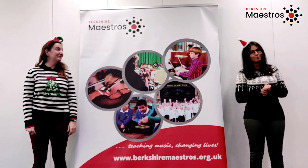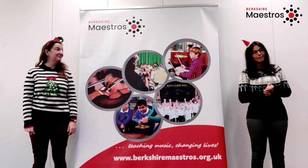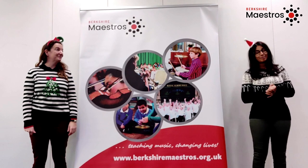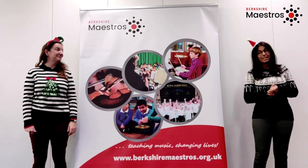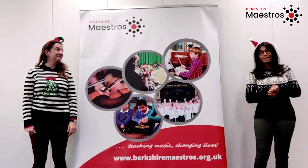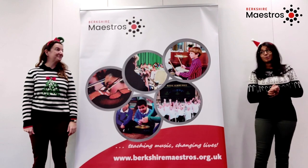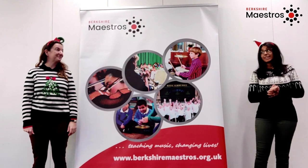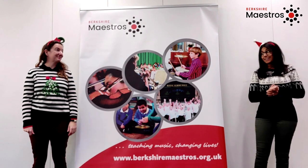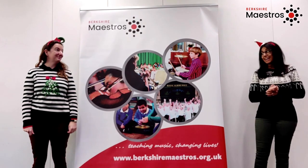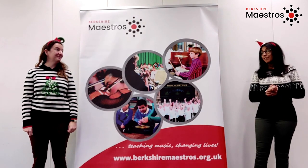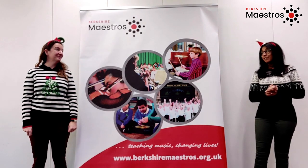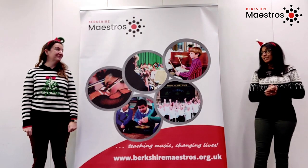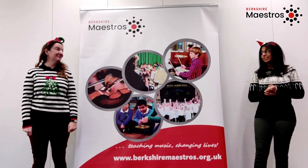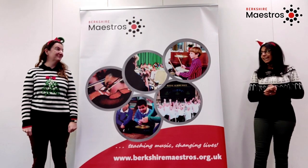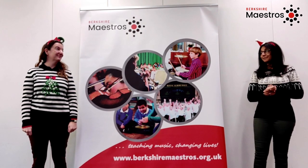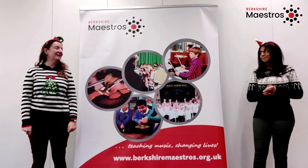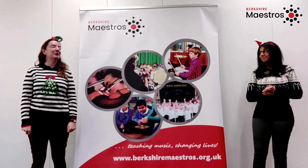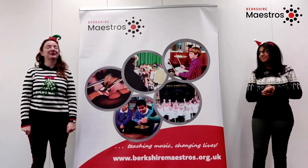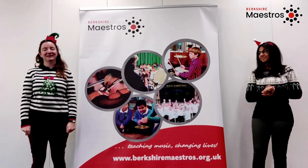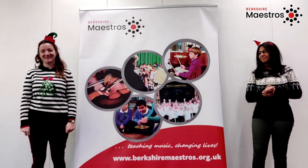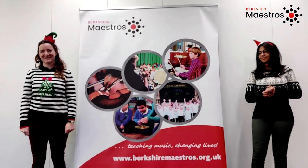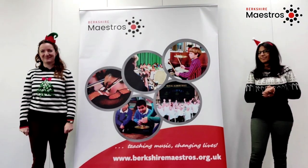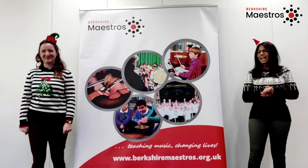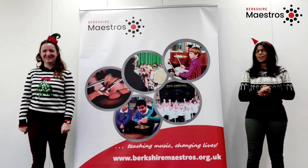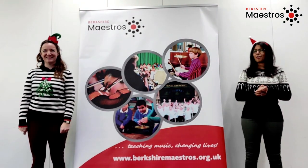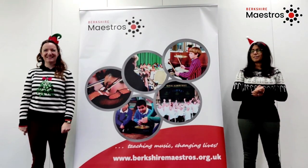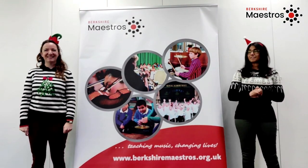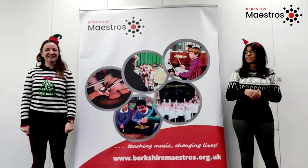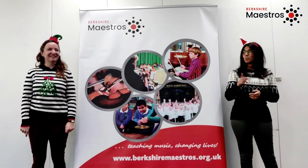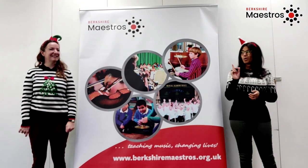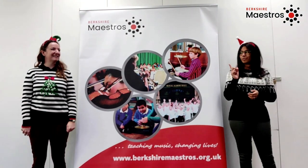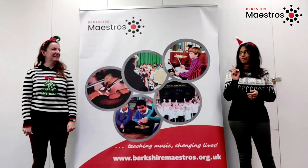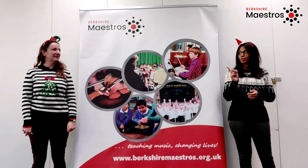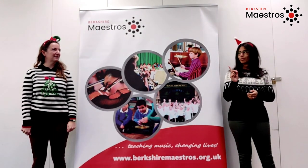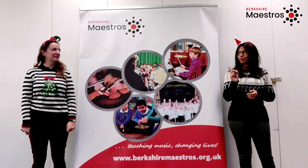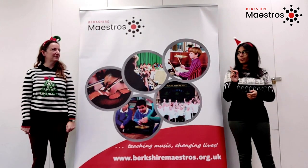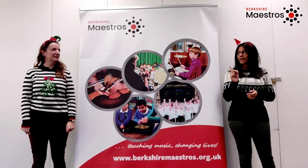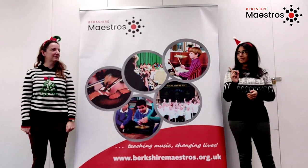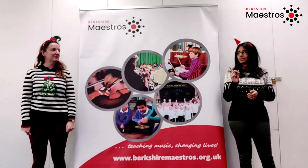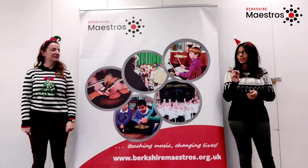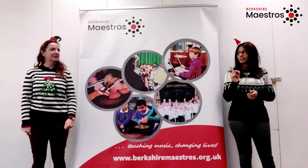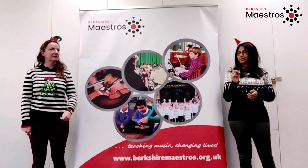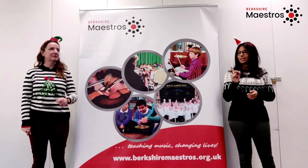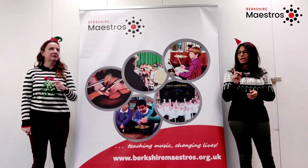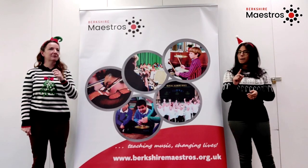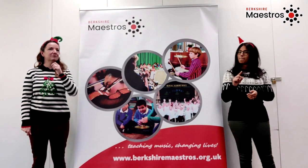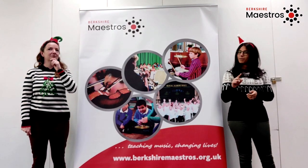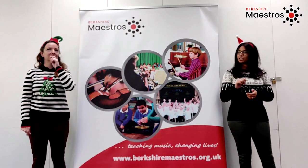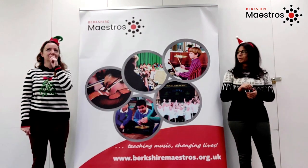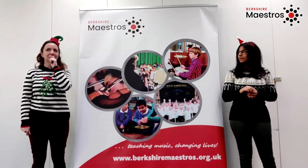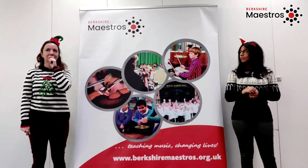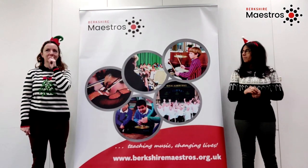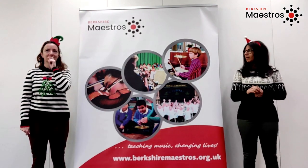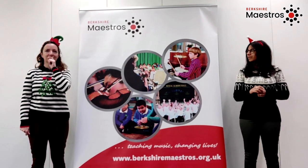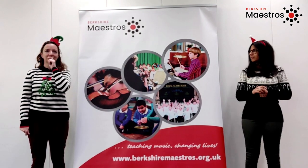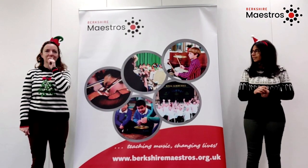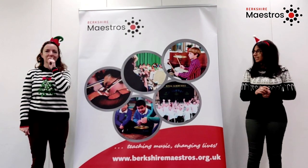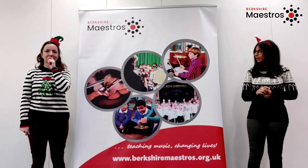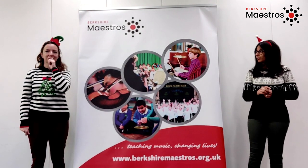shopping. We've got to get in the elevator again. Oh, yes. And I think there's only one floor that we haven't done. But should we remind